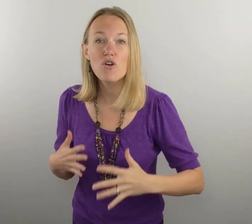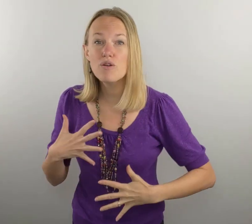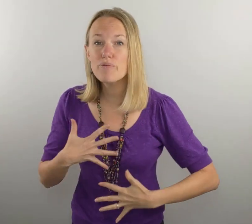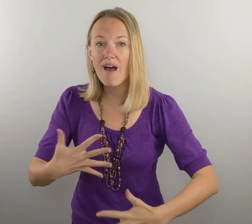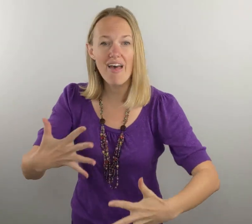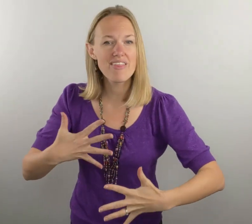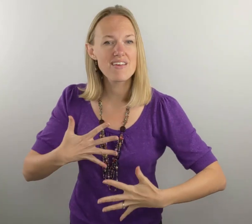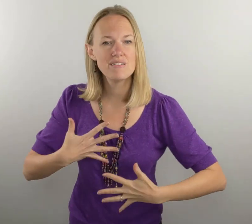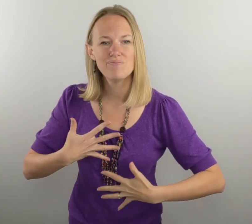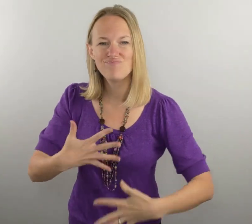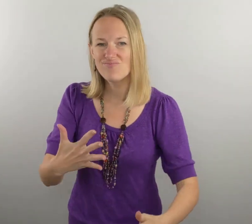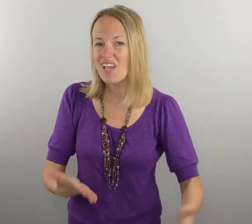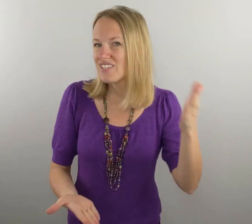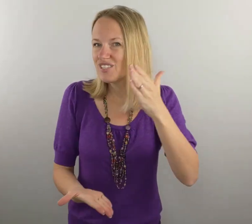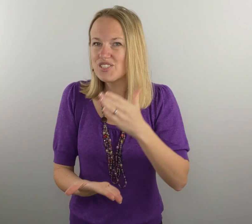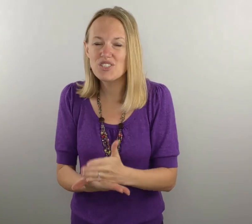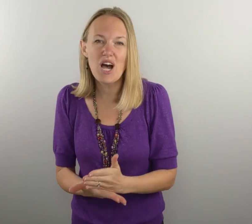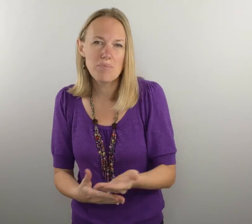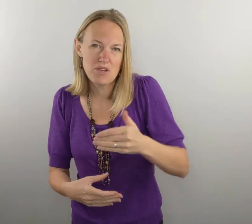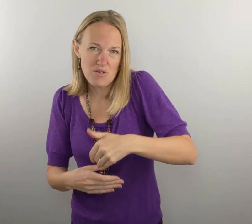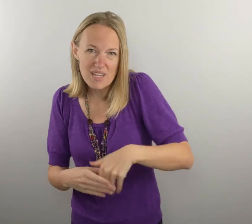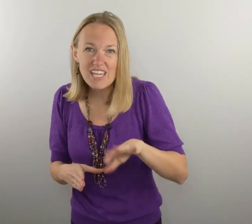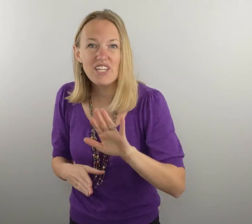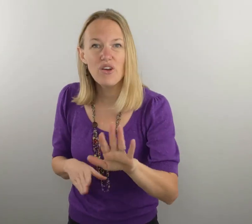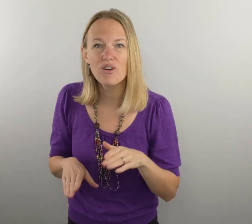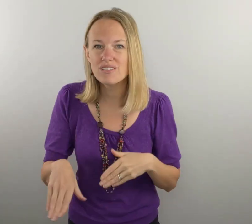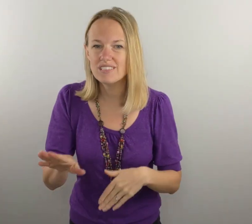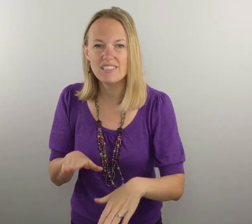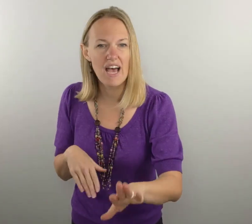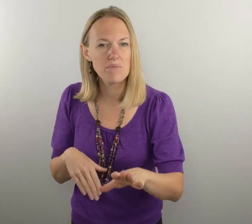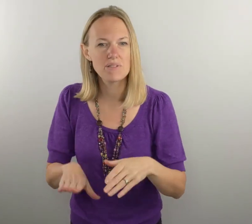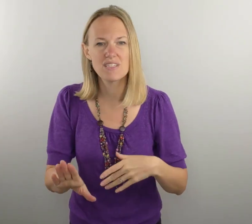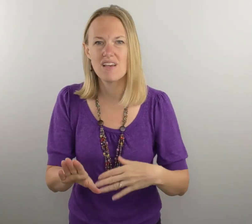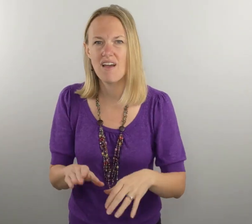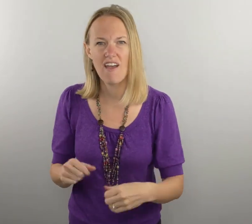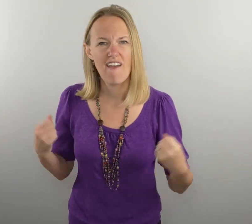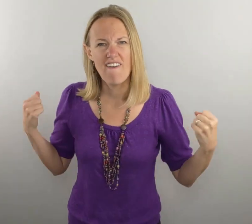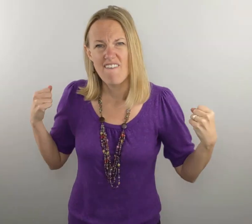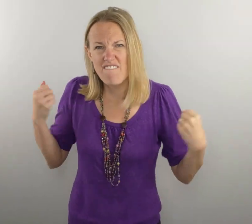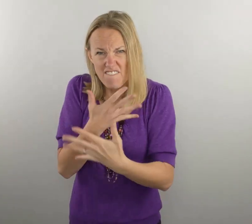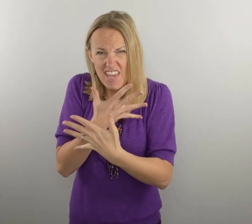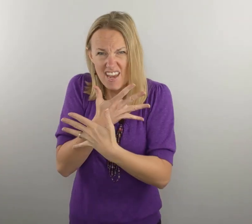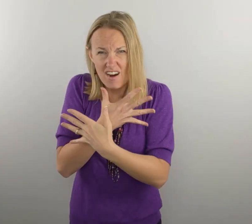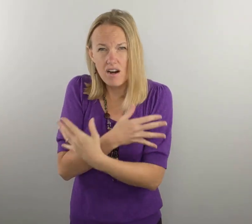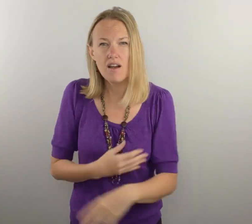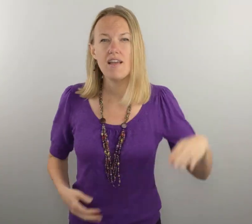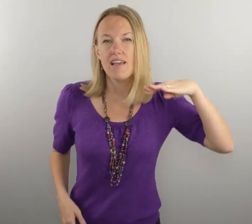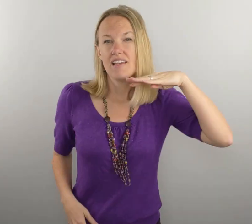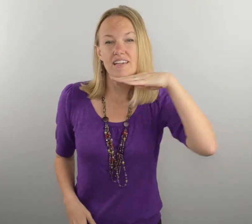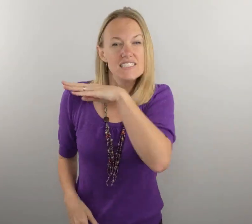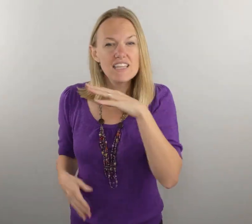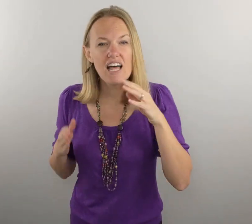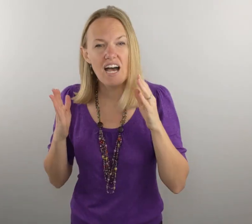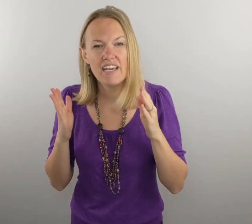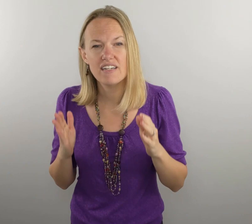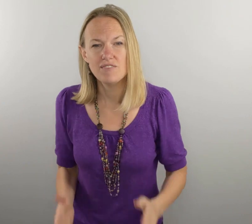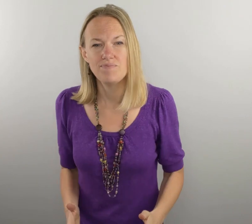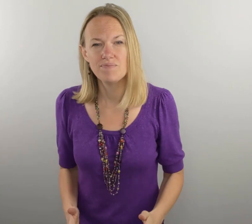your breath, stop you in your steps. Fear is a liar.